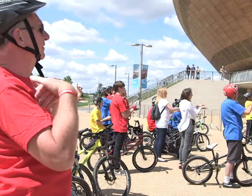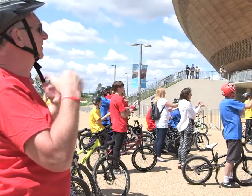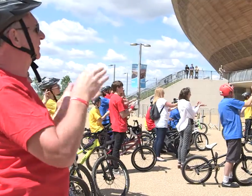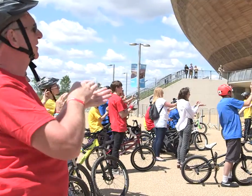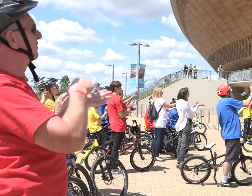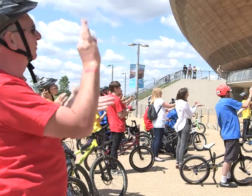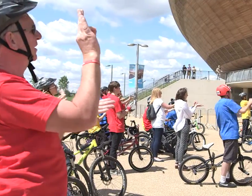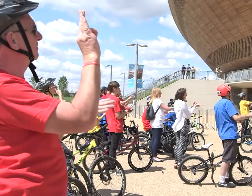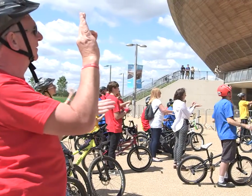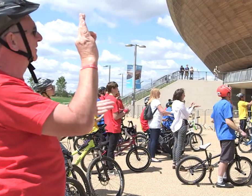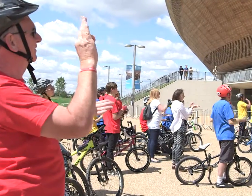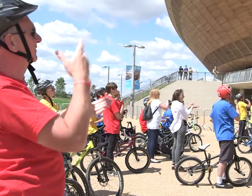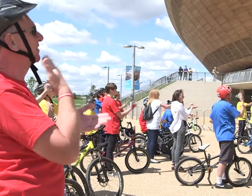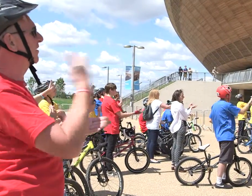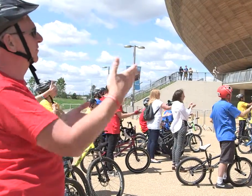Well done. Thank you.